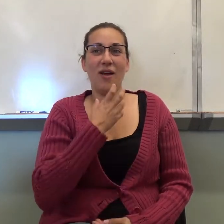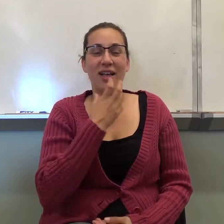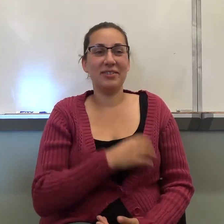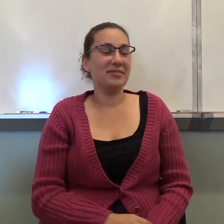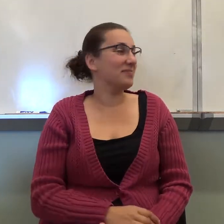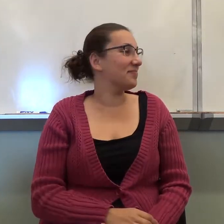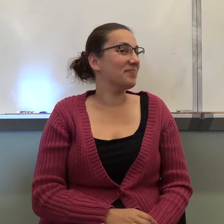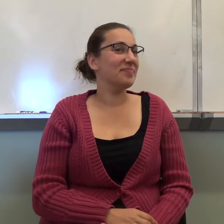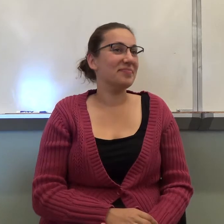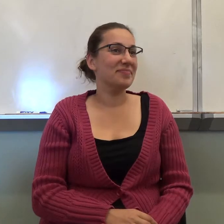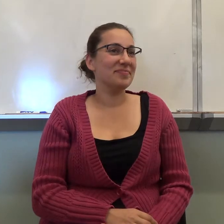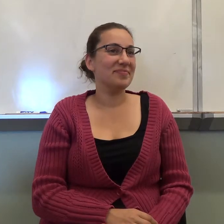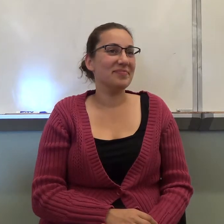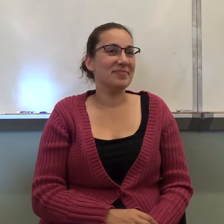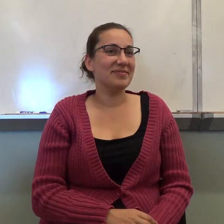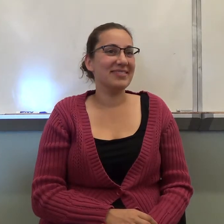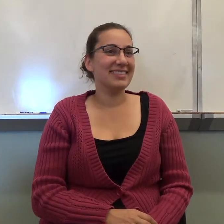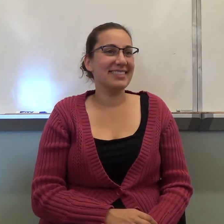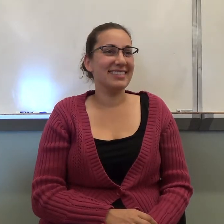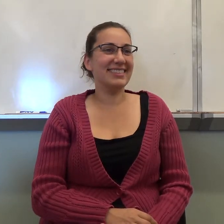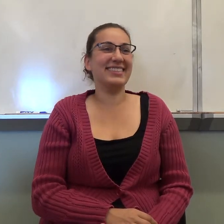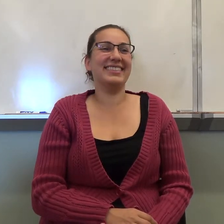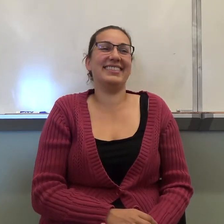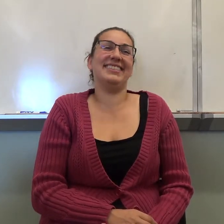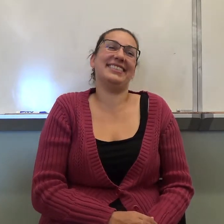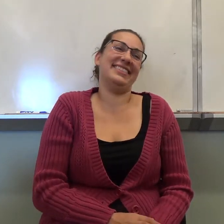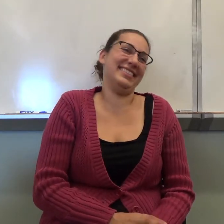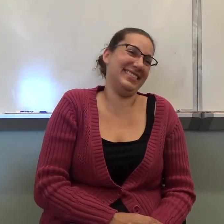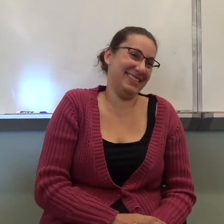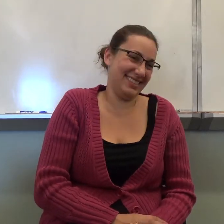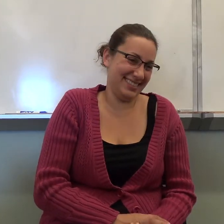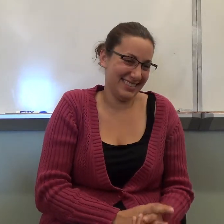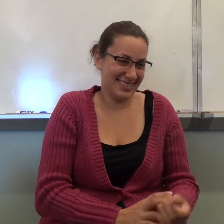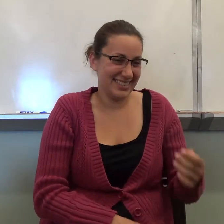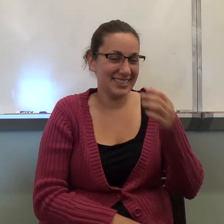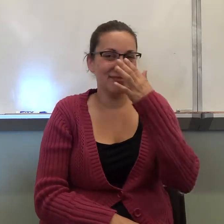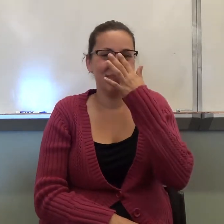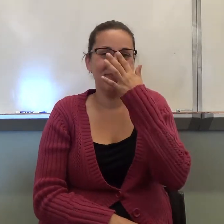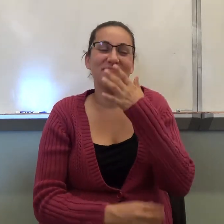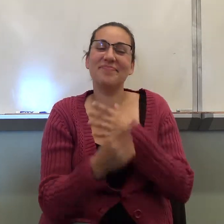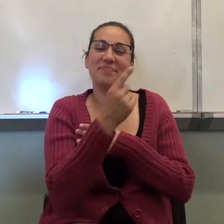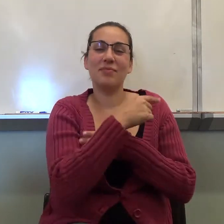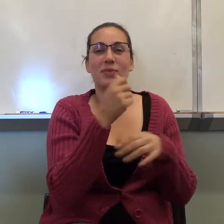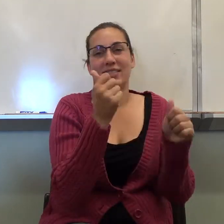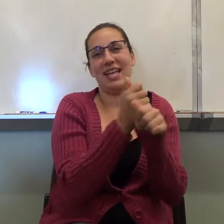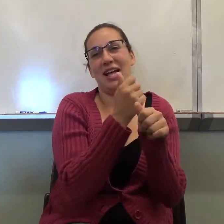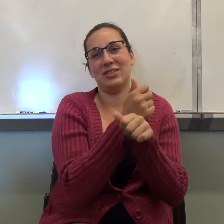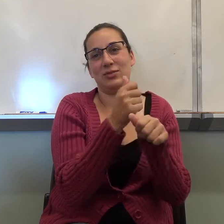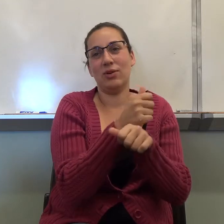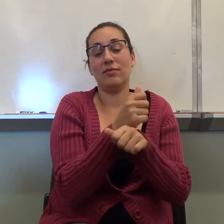Okay? This is getting used to the notation of algebra, and the parentheses are very important aspects